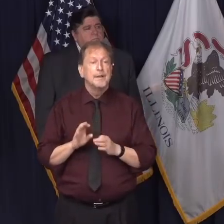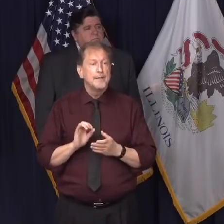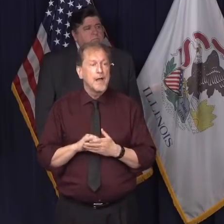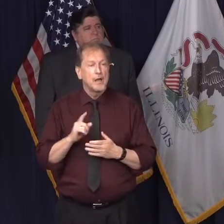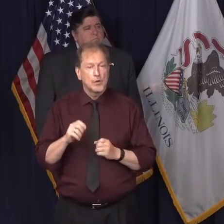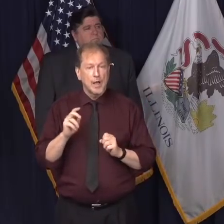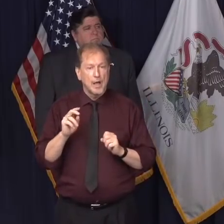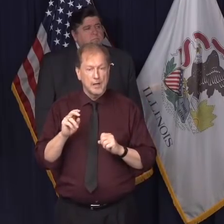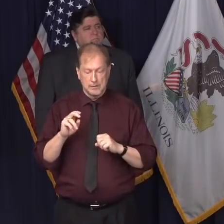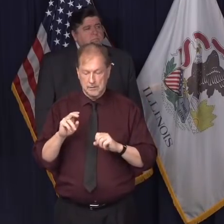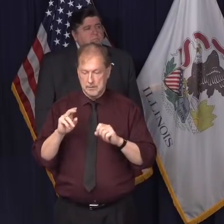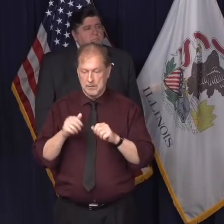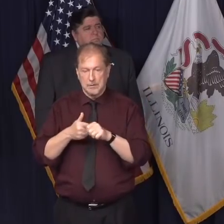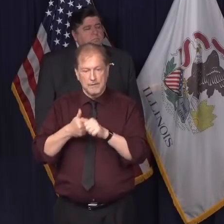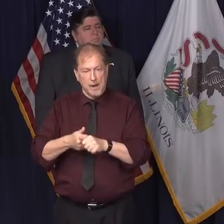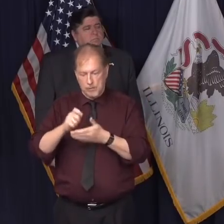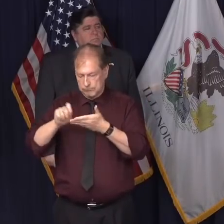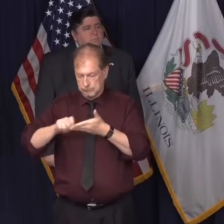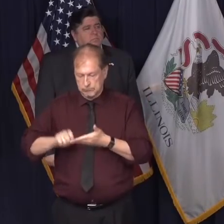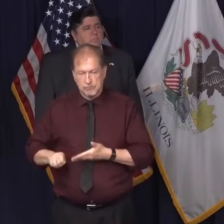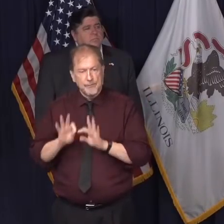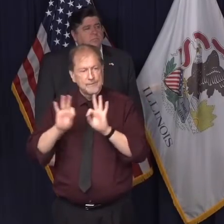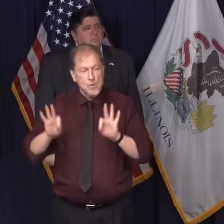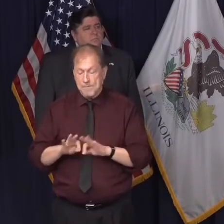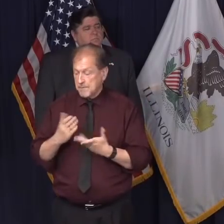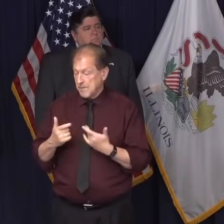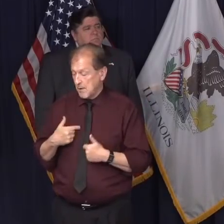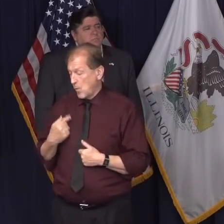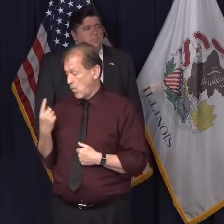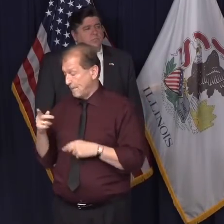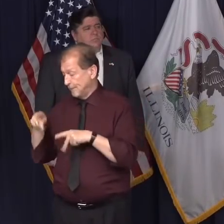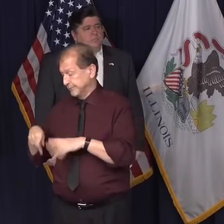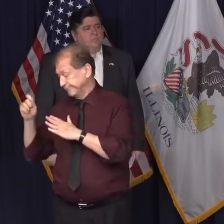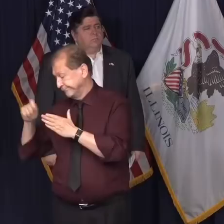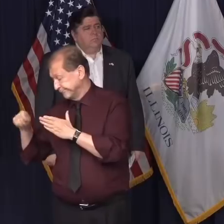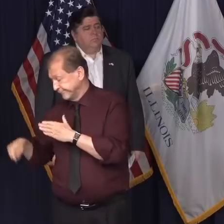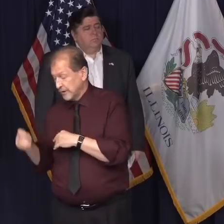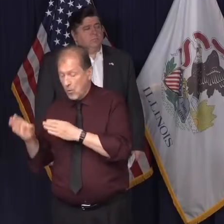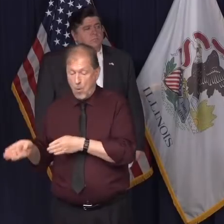forms, whether there's a form that an individual has to fill out, whether it's a